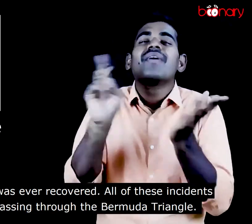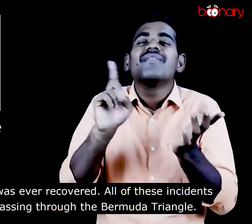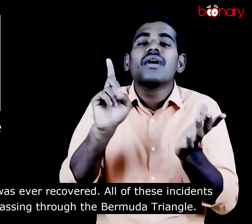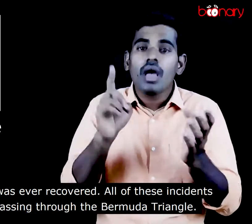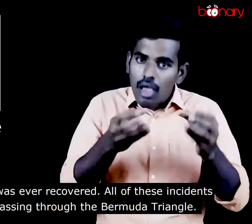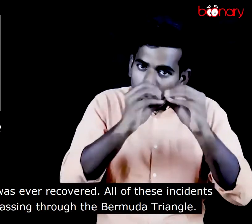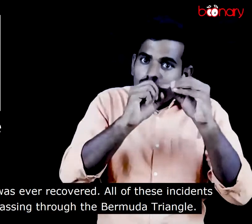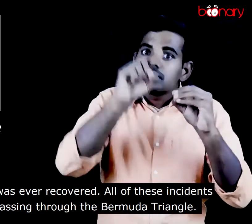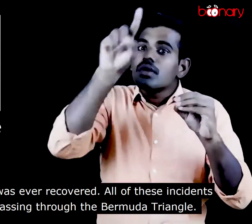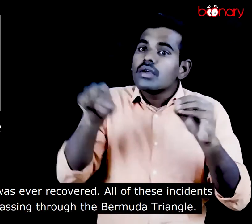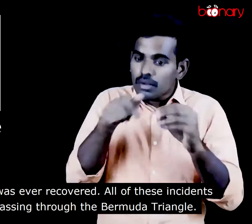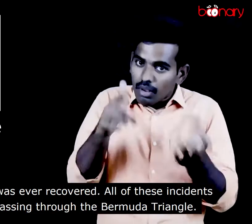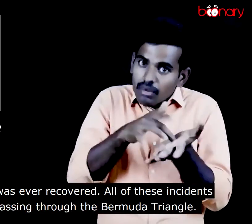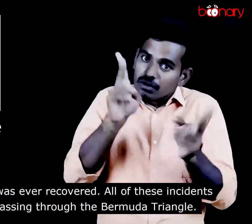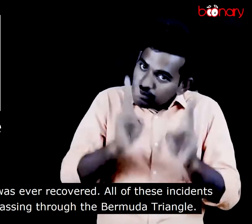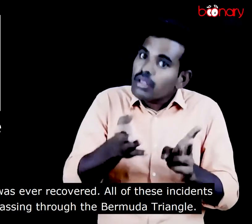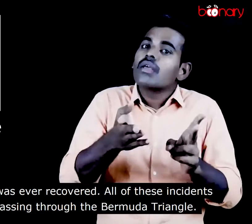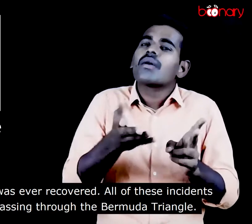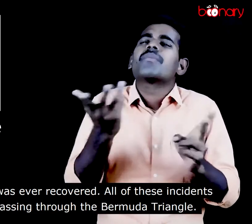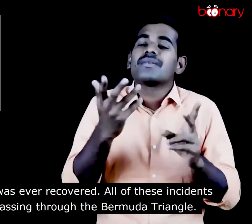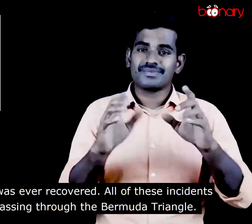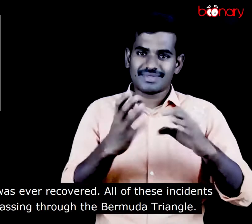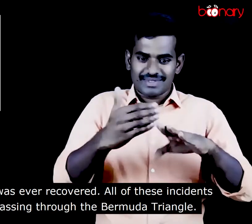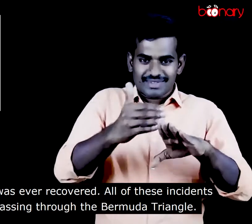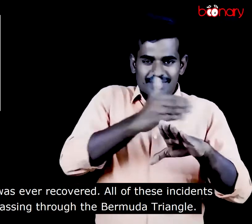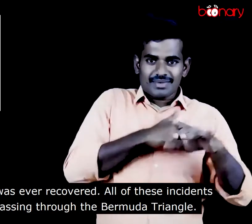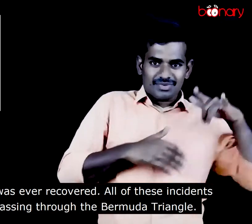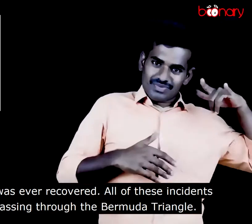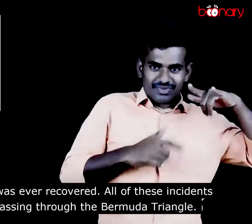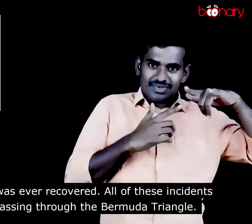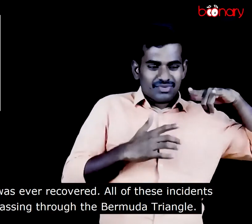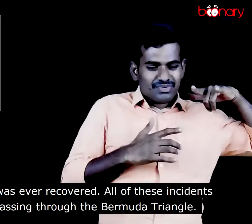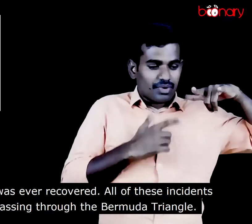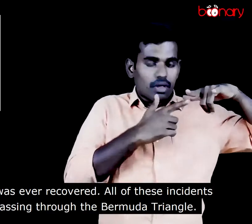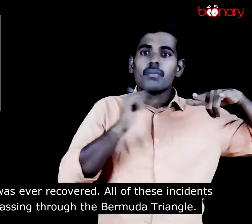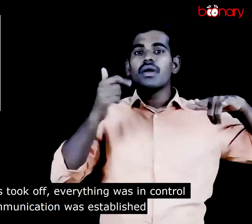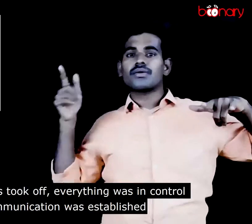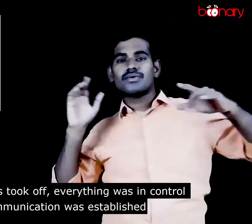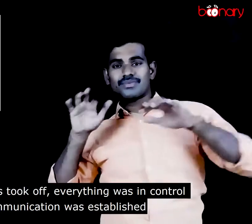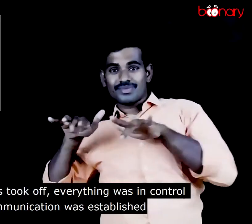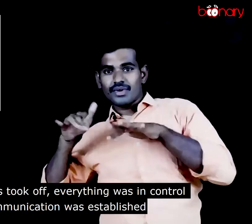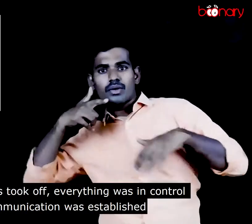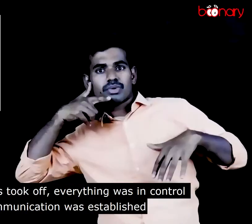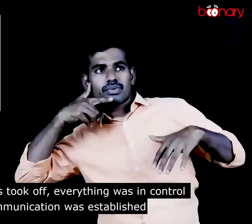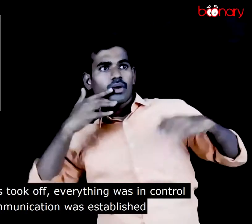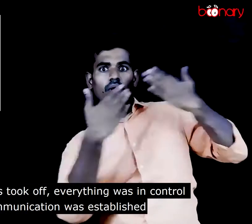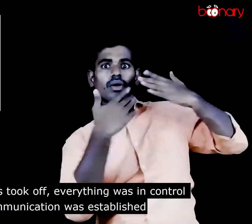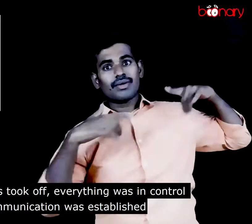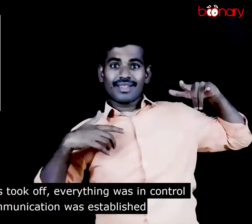All of these incidents happened while passing through the Bermuda Triangle. When the planes took off, everything was